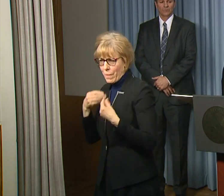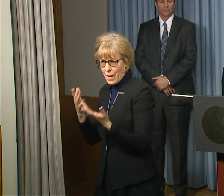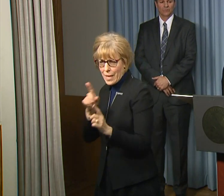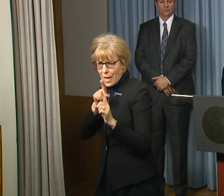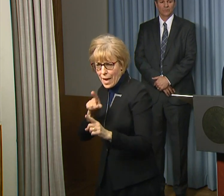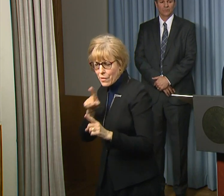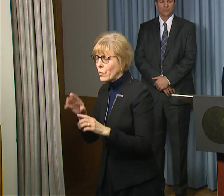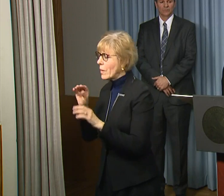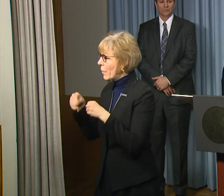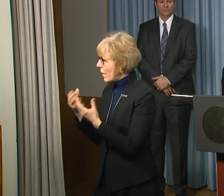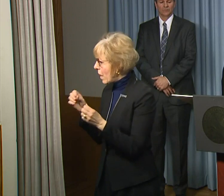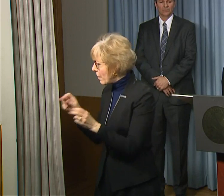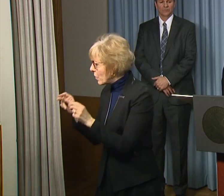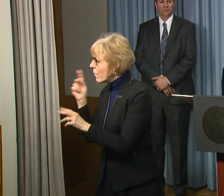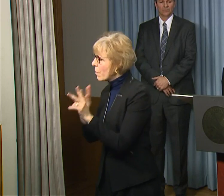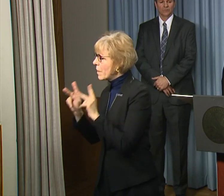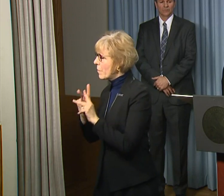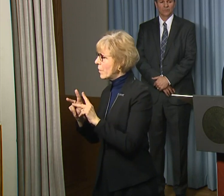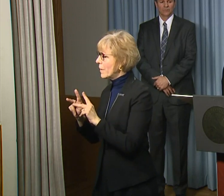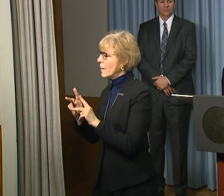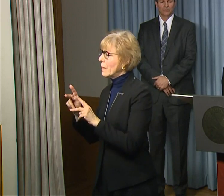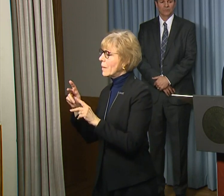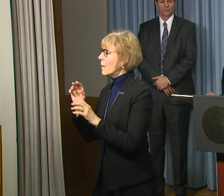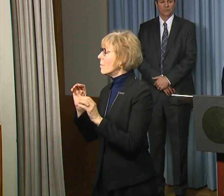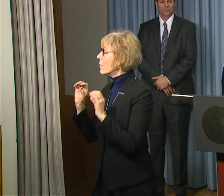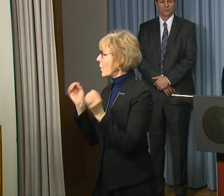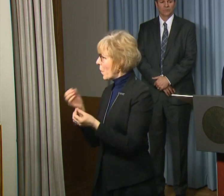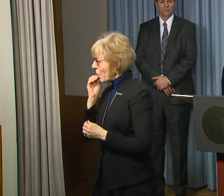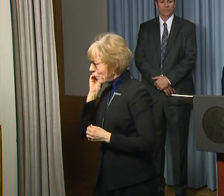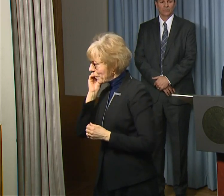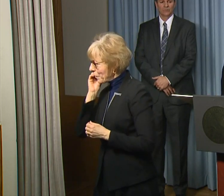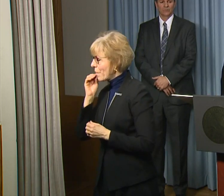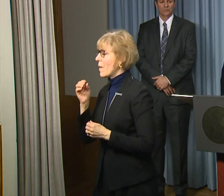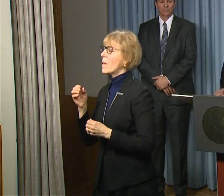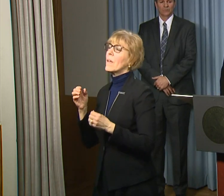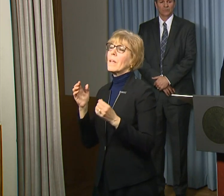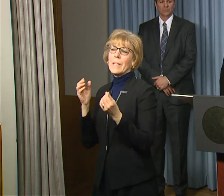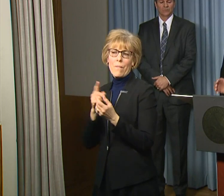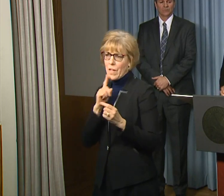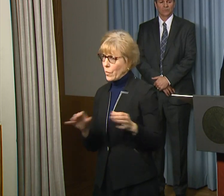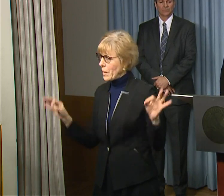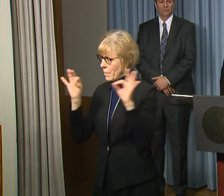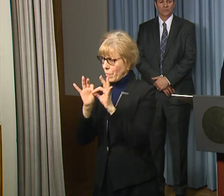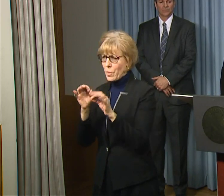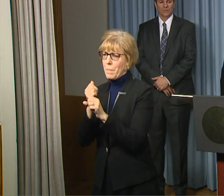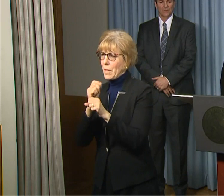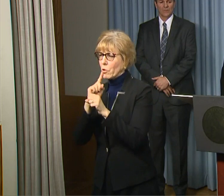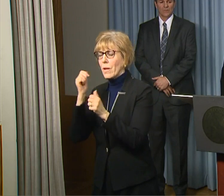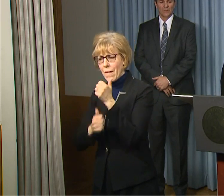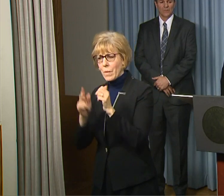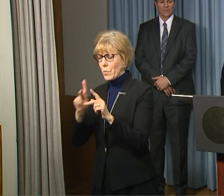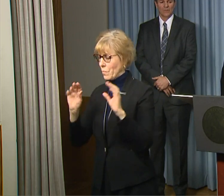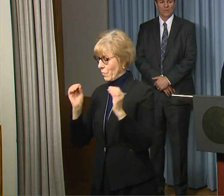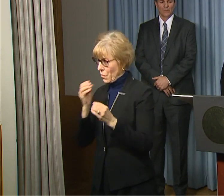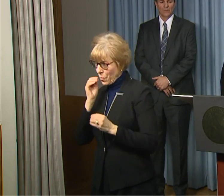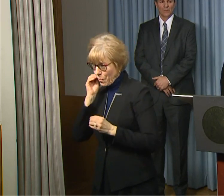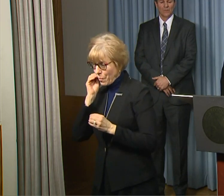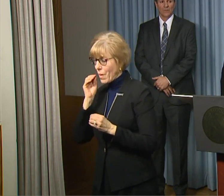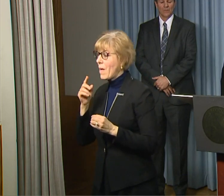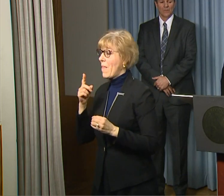for our people experiencing, our neighbors experiencing homelessness. They are critical to ensuring every person experiencing homelessness get